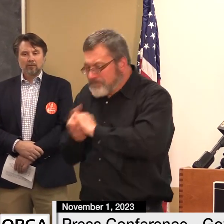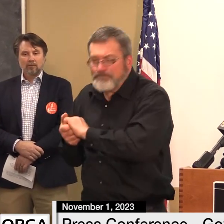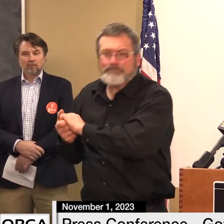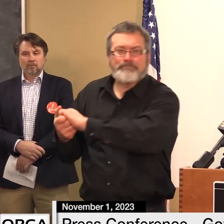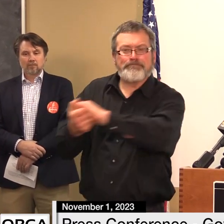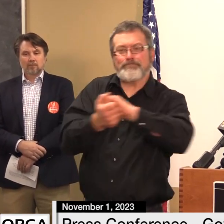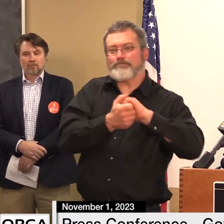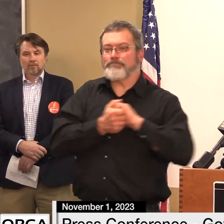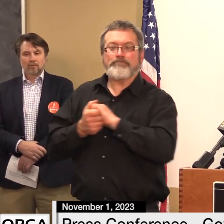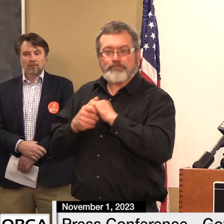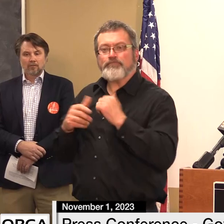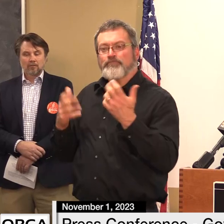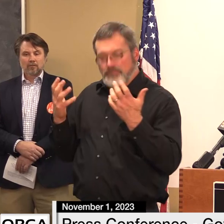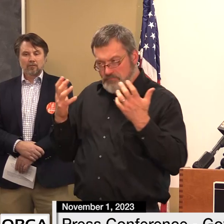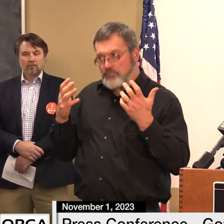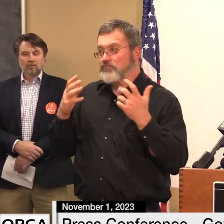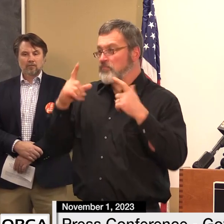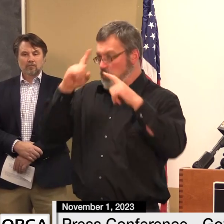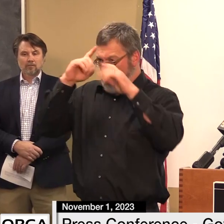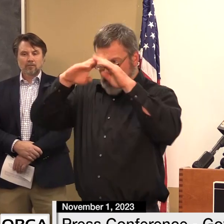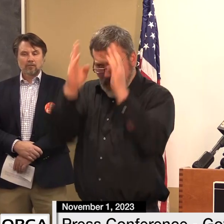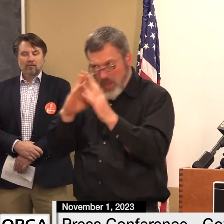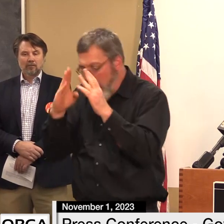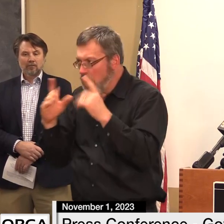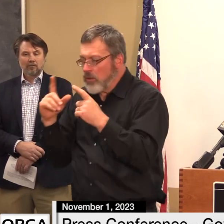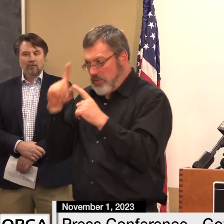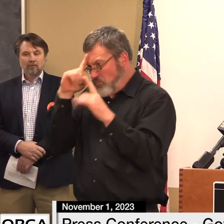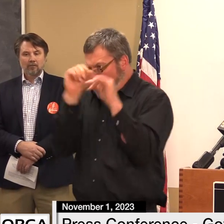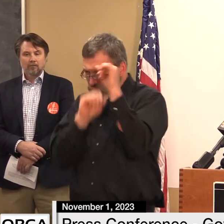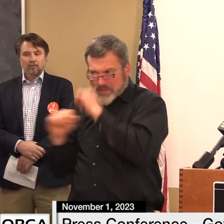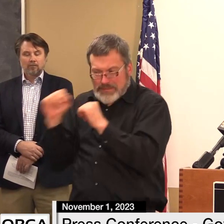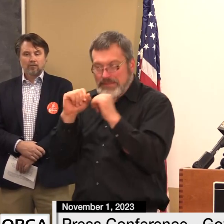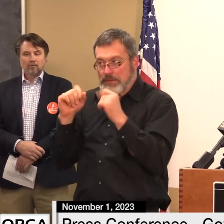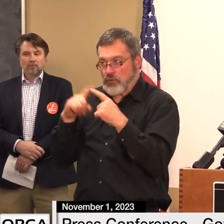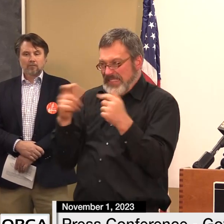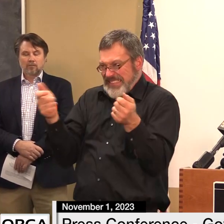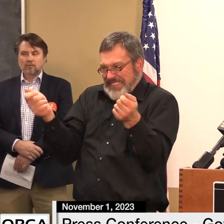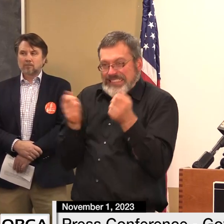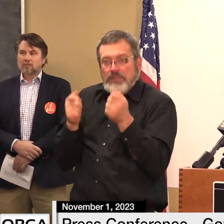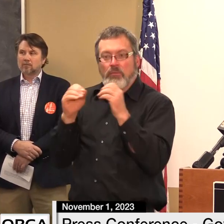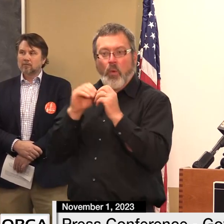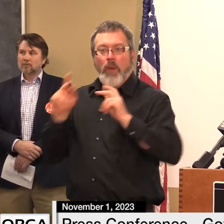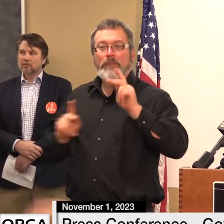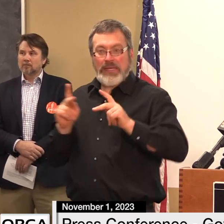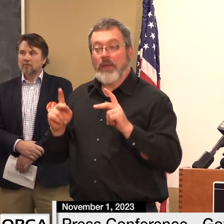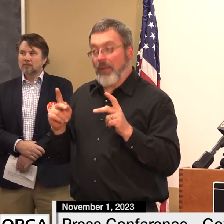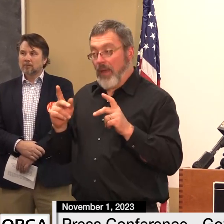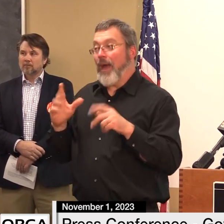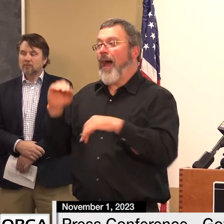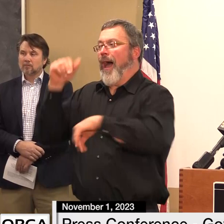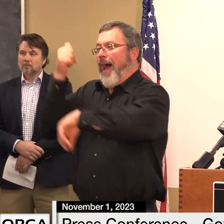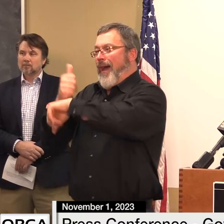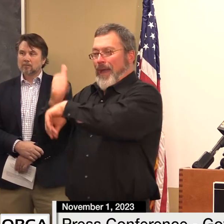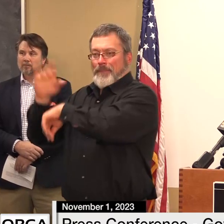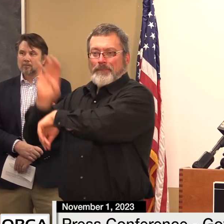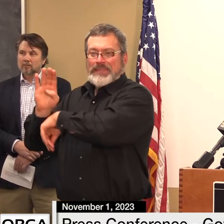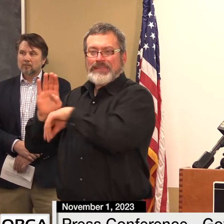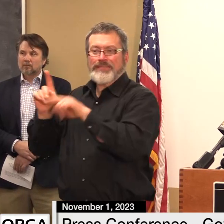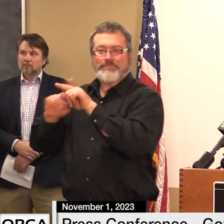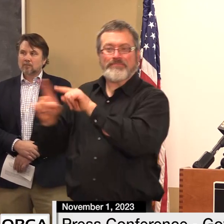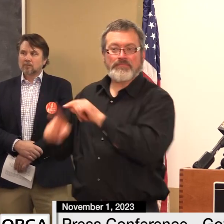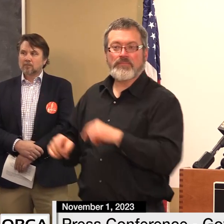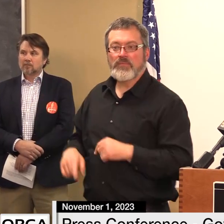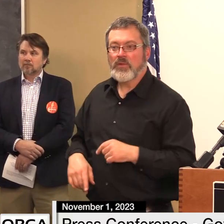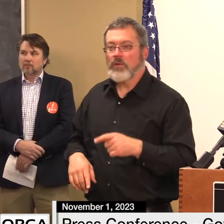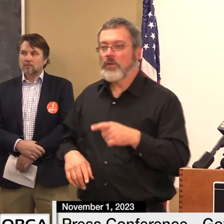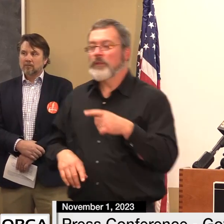again, attract more people into the state and the businesses that need the help. Kind of just seems like it's a domino effect with everything happening. You're